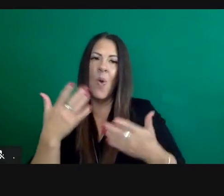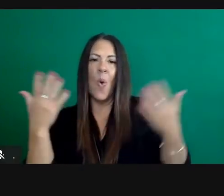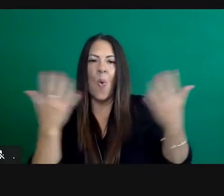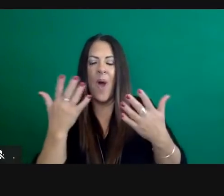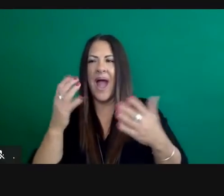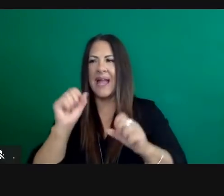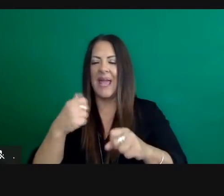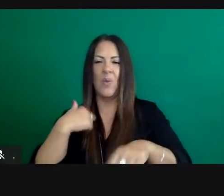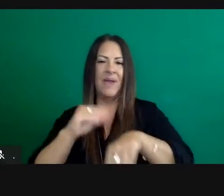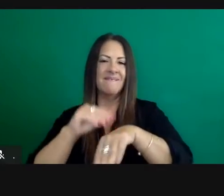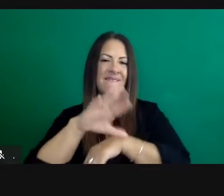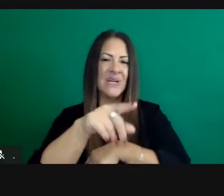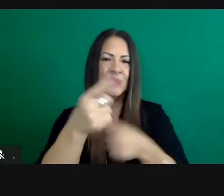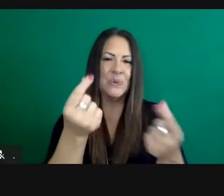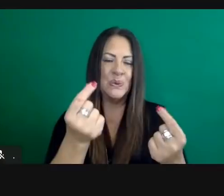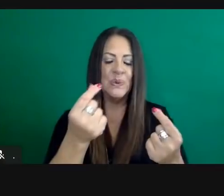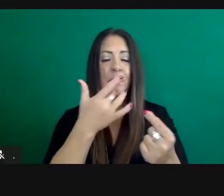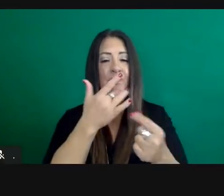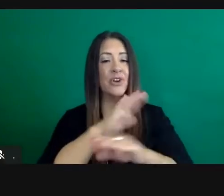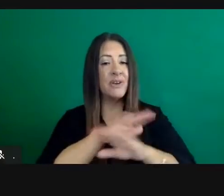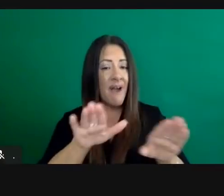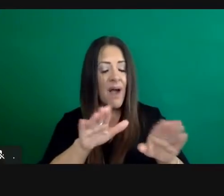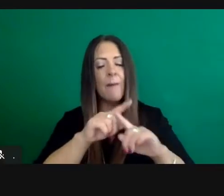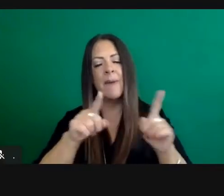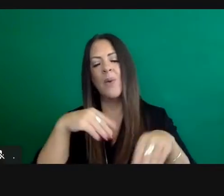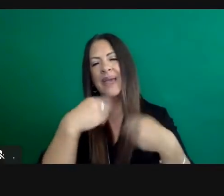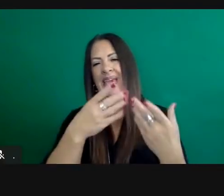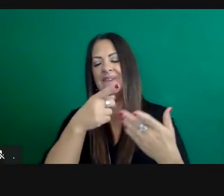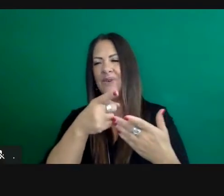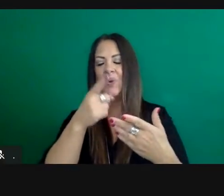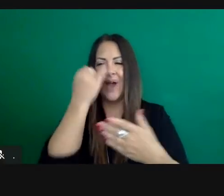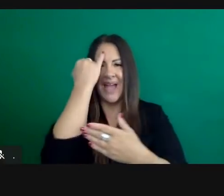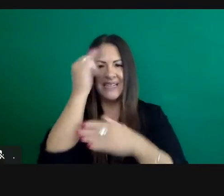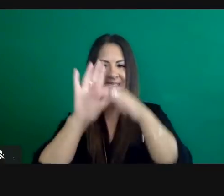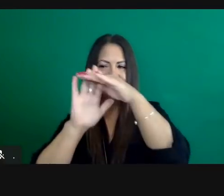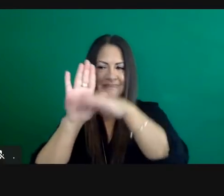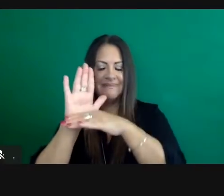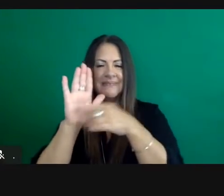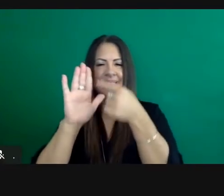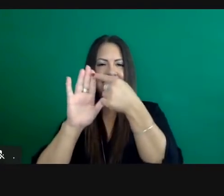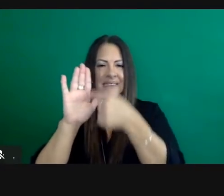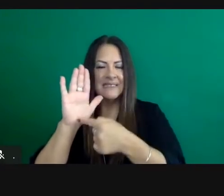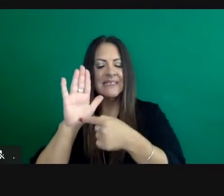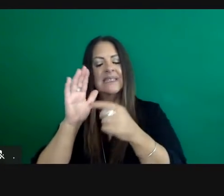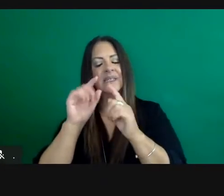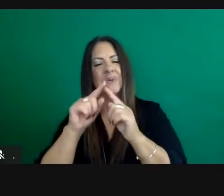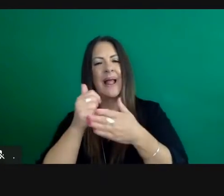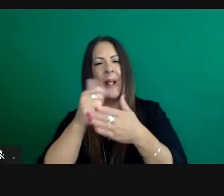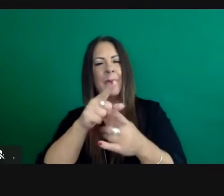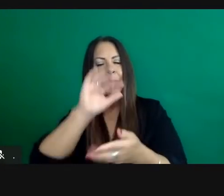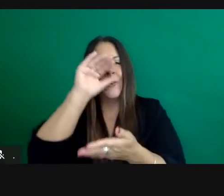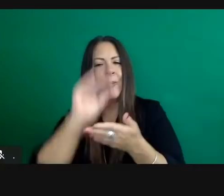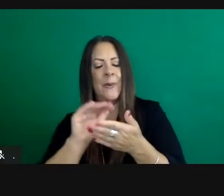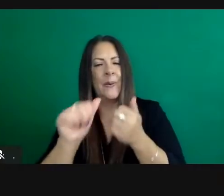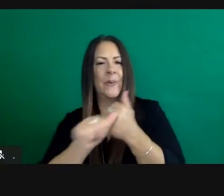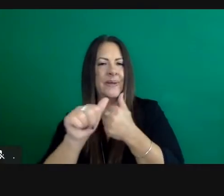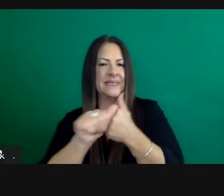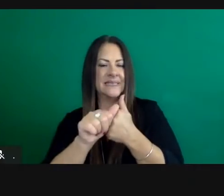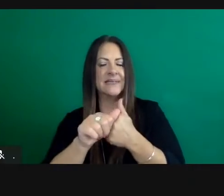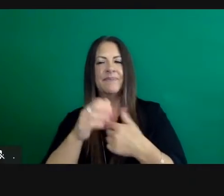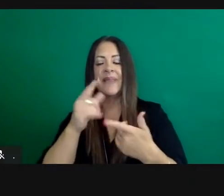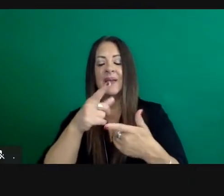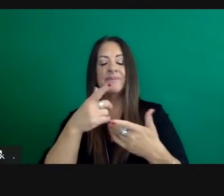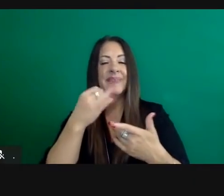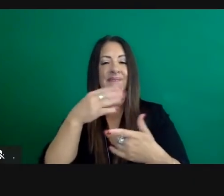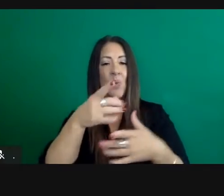in those settings. Keeping it small with 3 households or fewer, making sure that it's outside as much